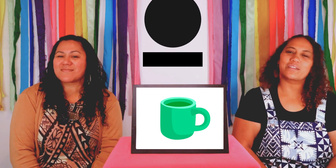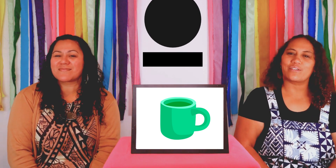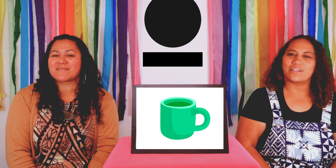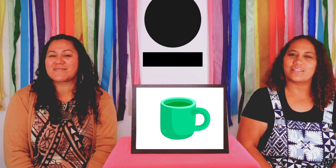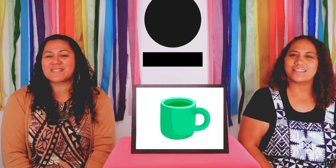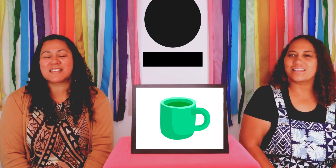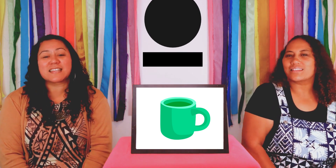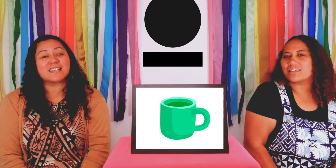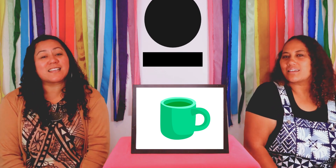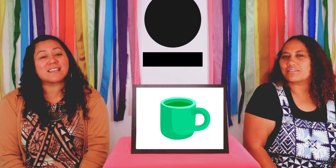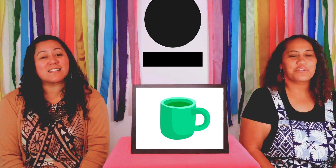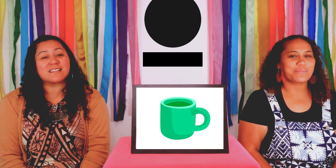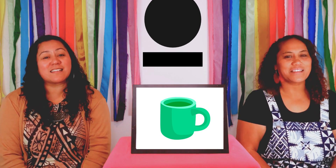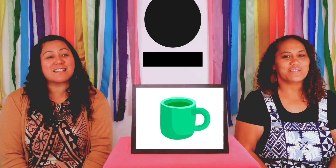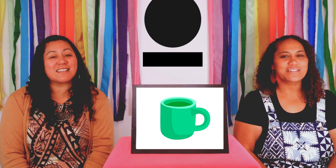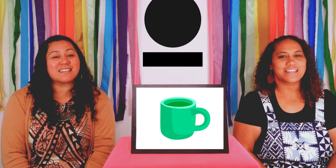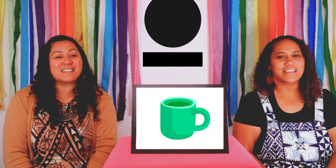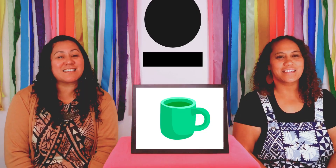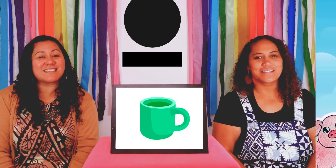go and sing the goodbye song together?